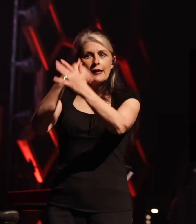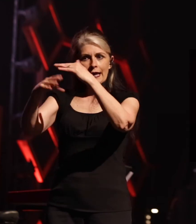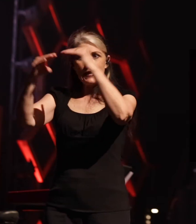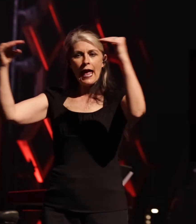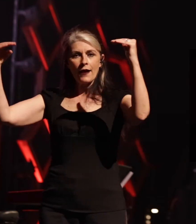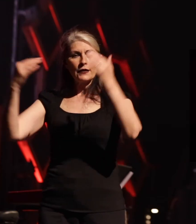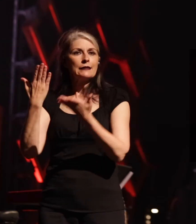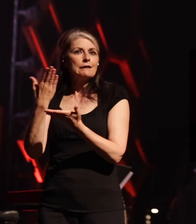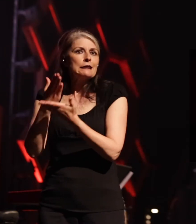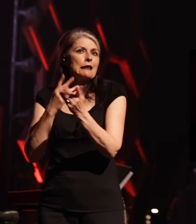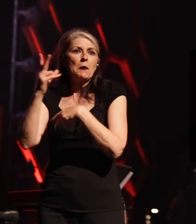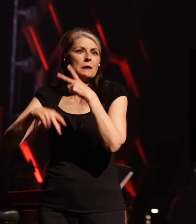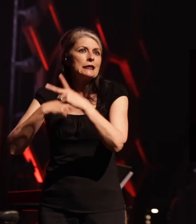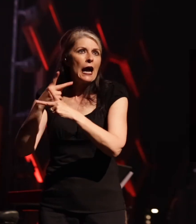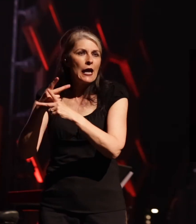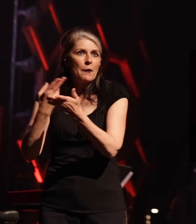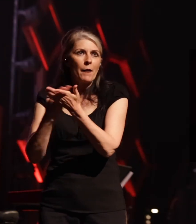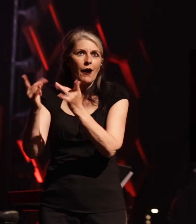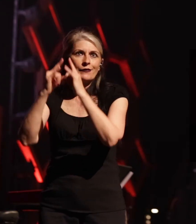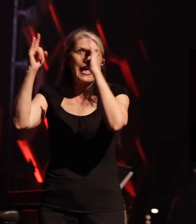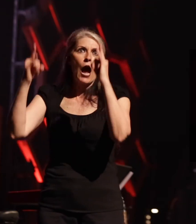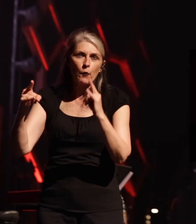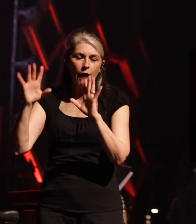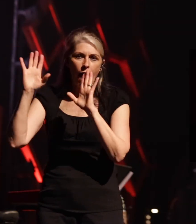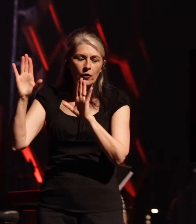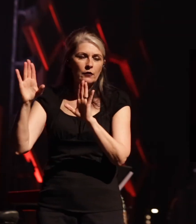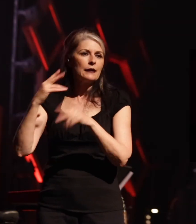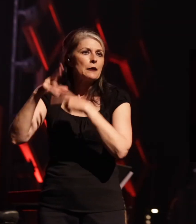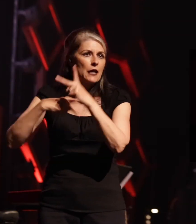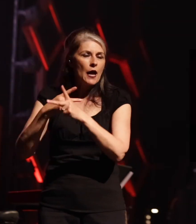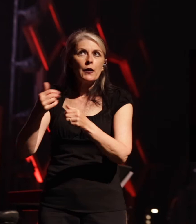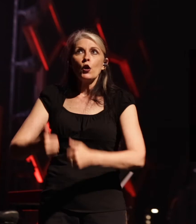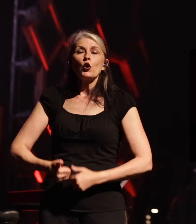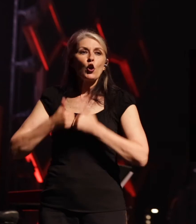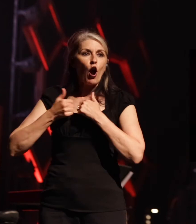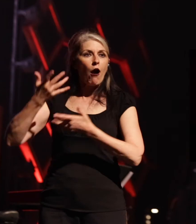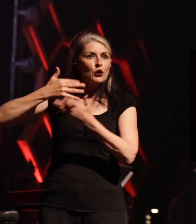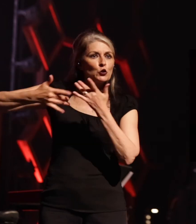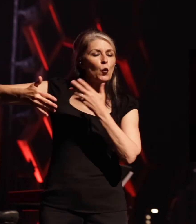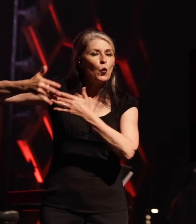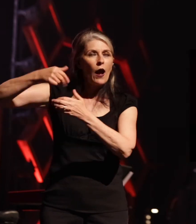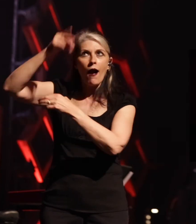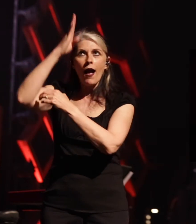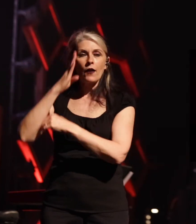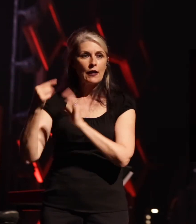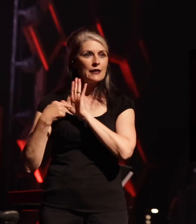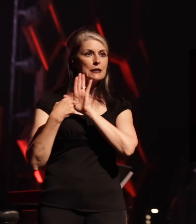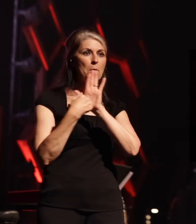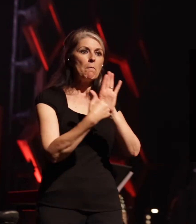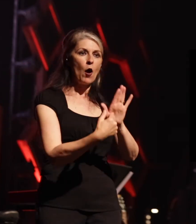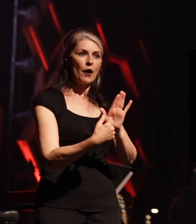of tabernacle where God dwells, and this is a model of that. So that's intriguing for